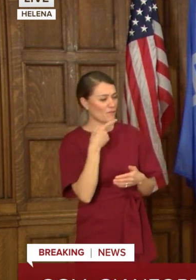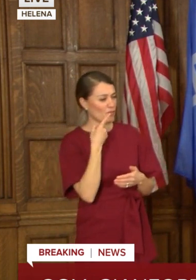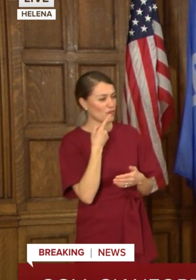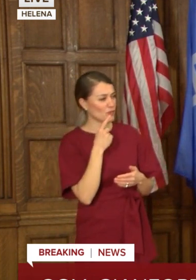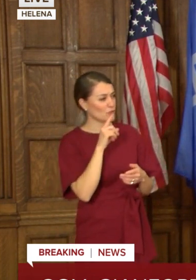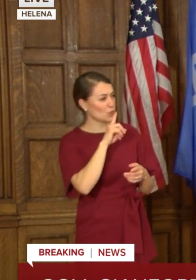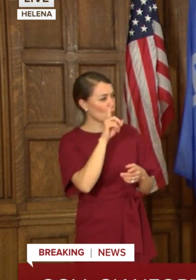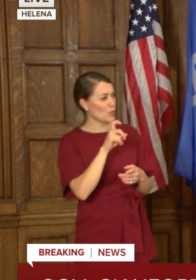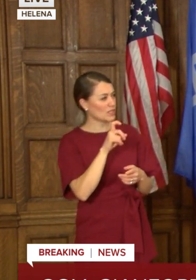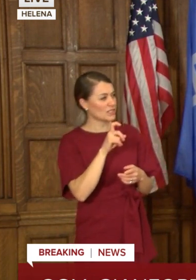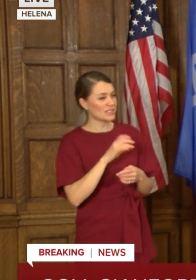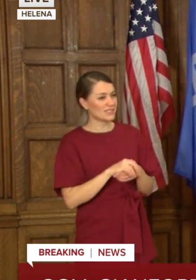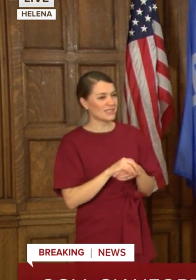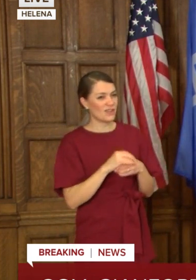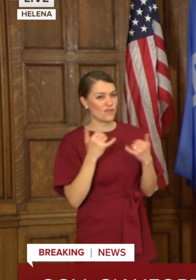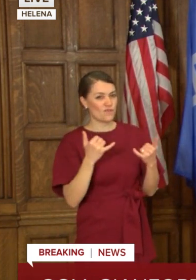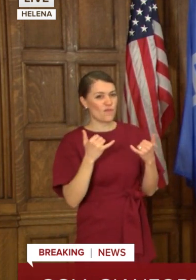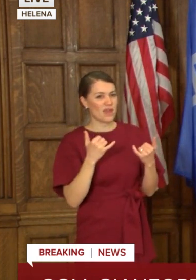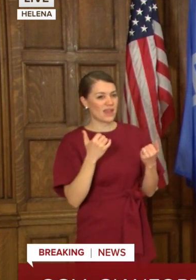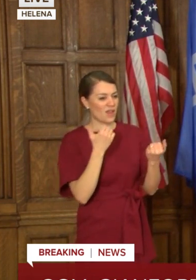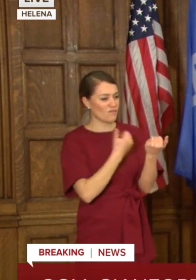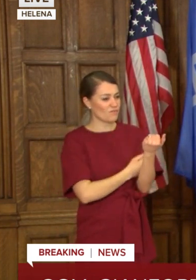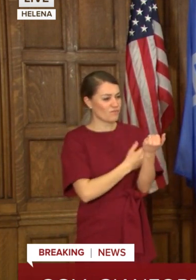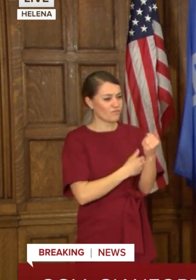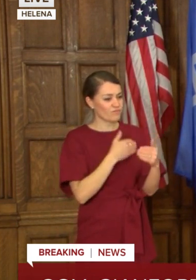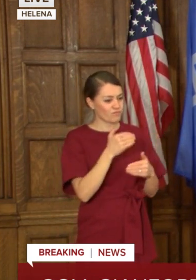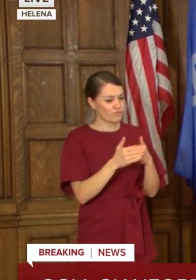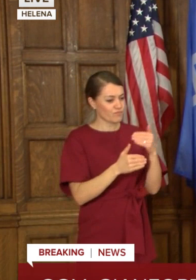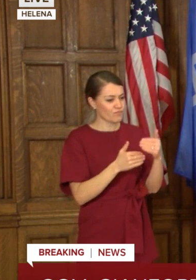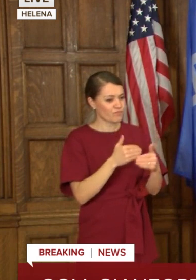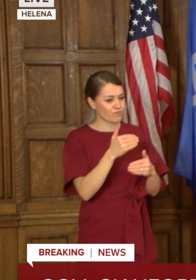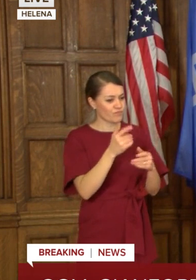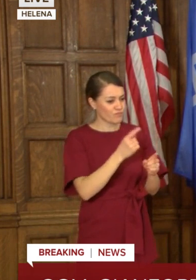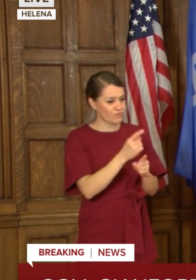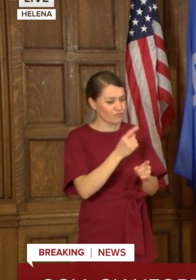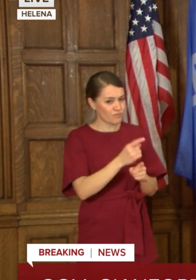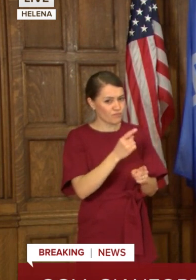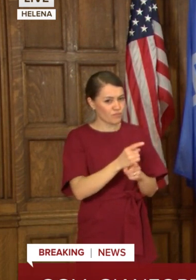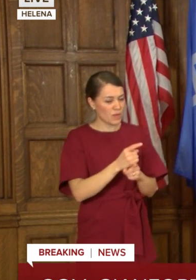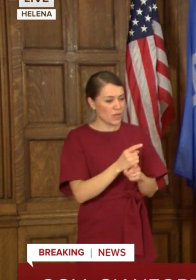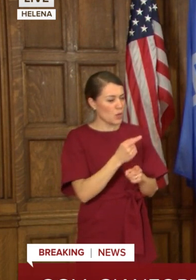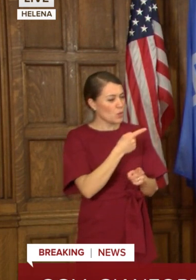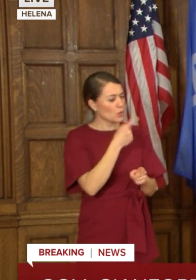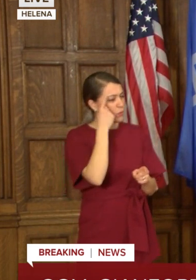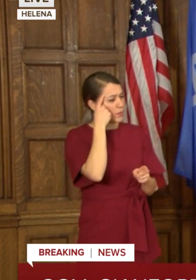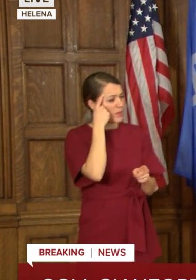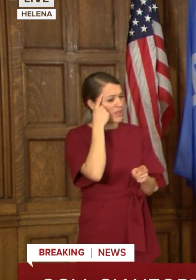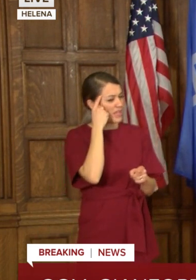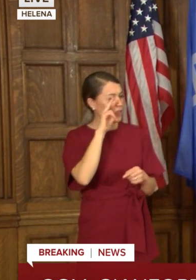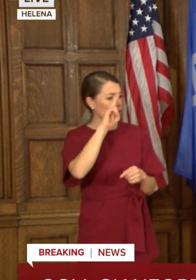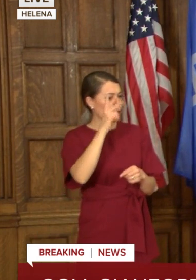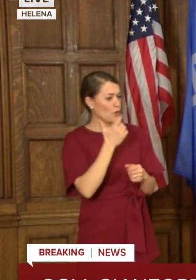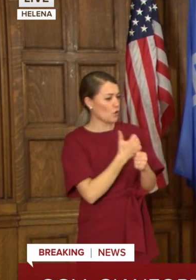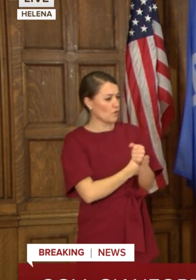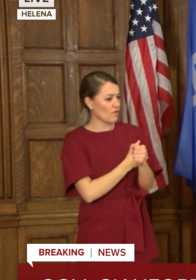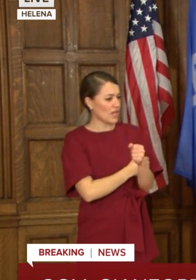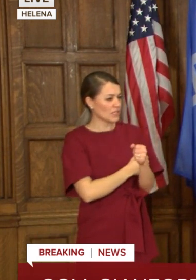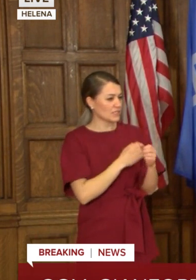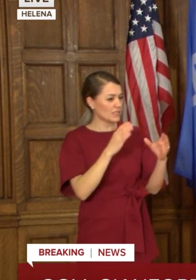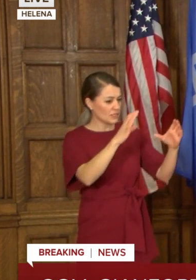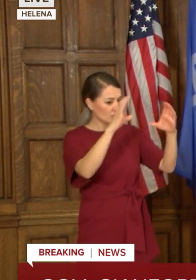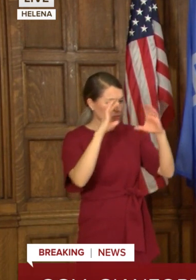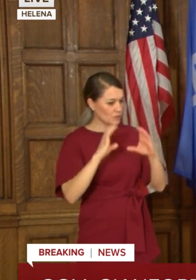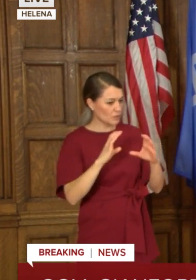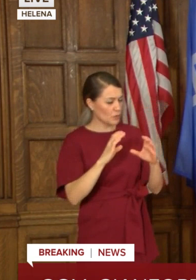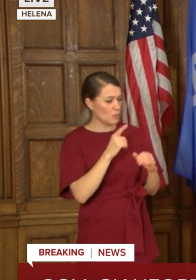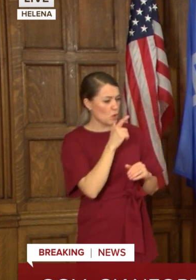is, at the current rate of vaccination, when do you expect Montana to enter the third vaccination rate, and who will be in that